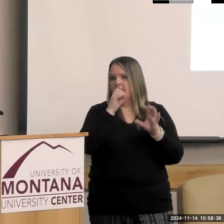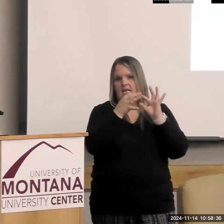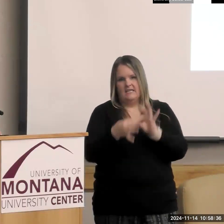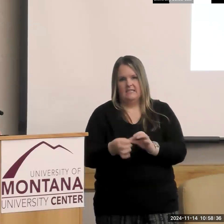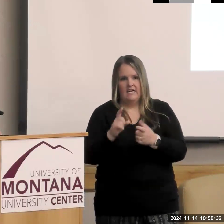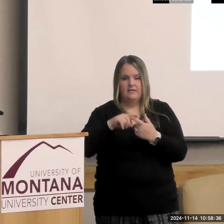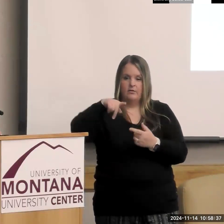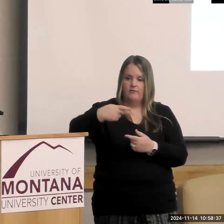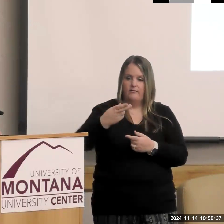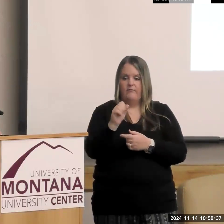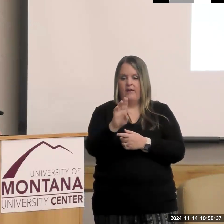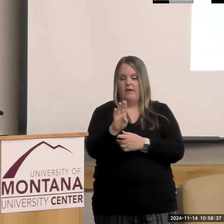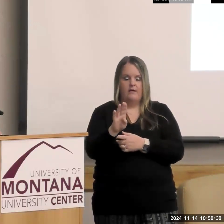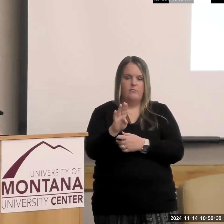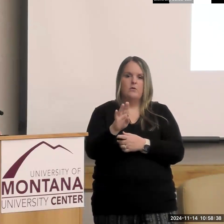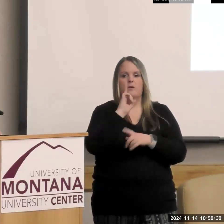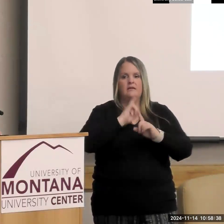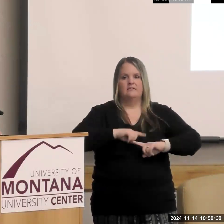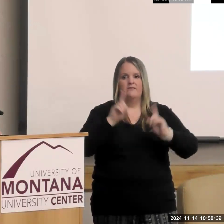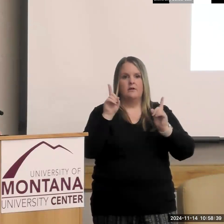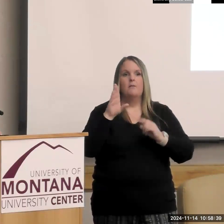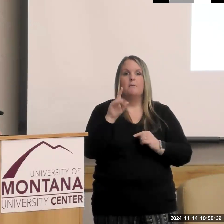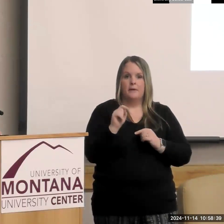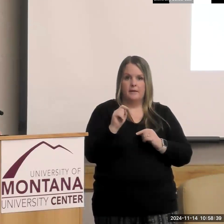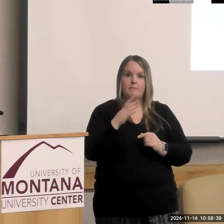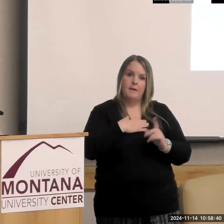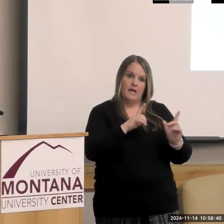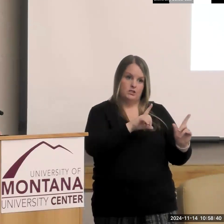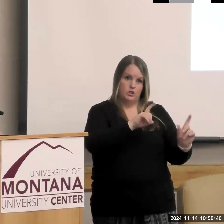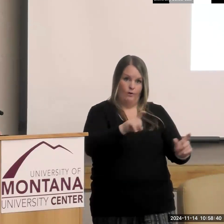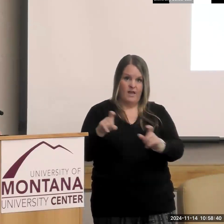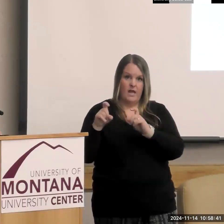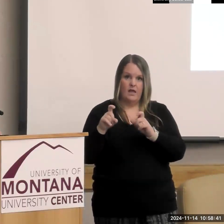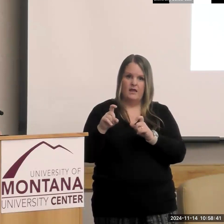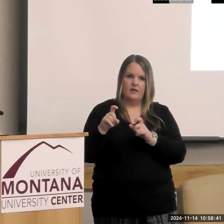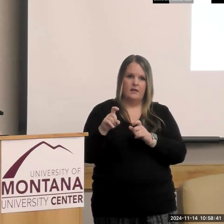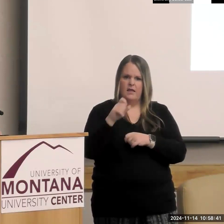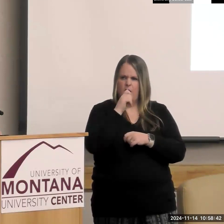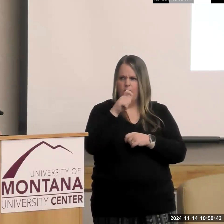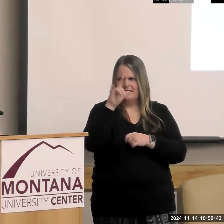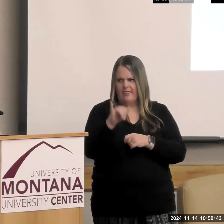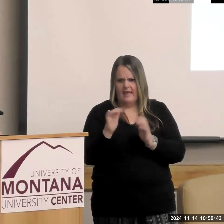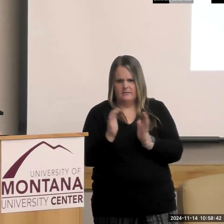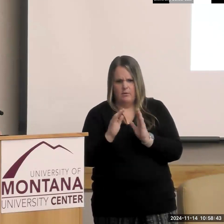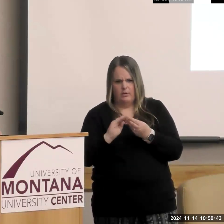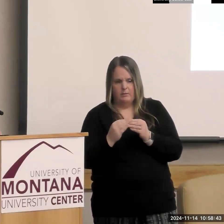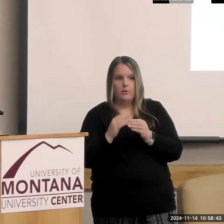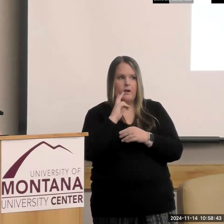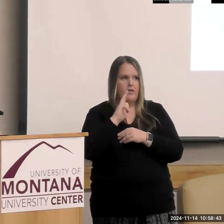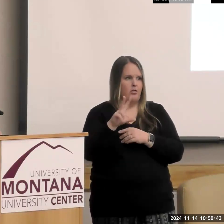FAB, it was very, very different. We didn't have this small of a number. We had